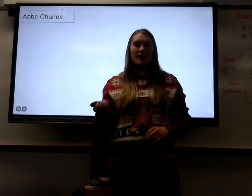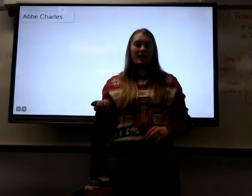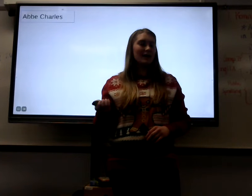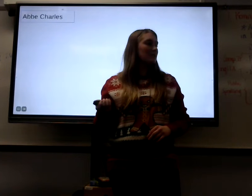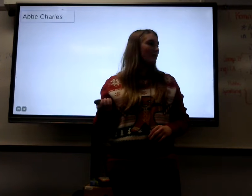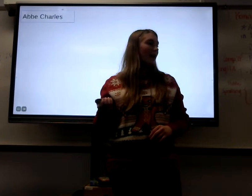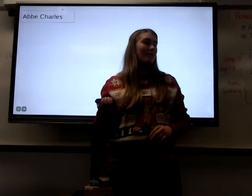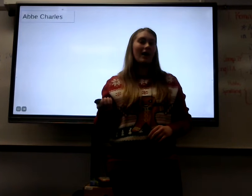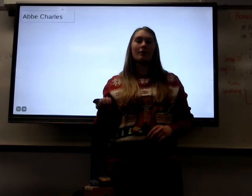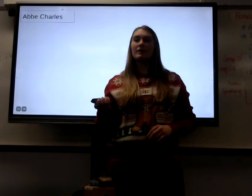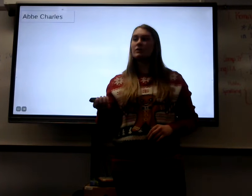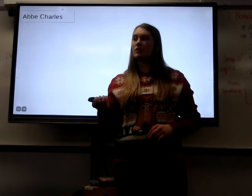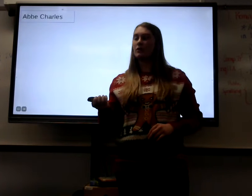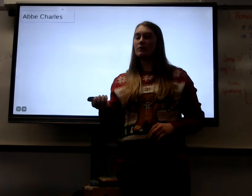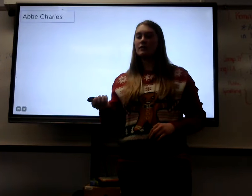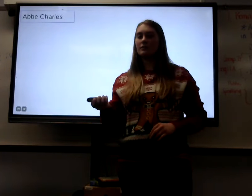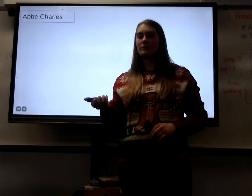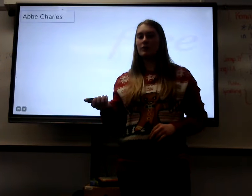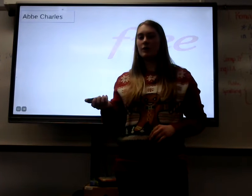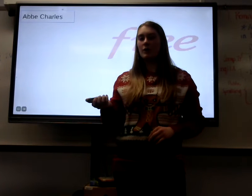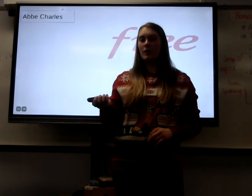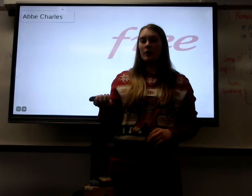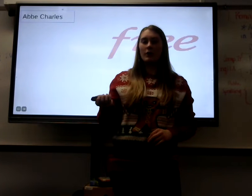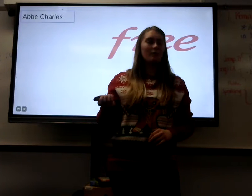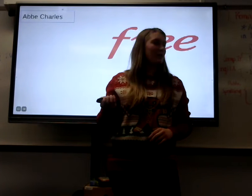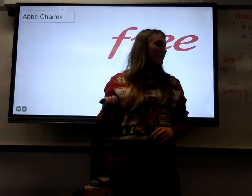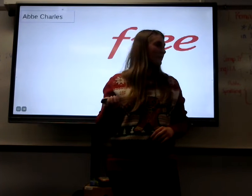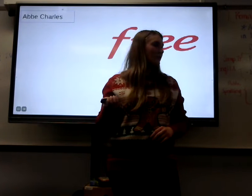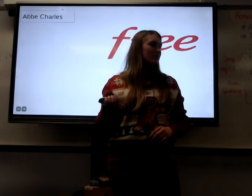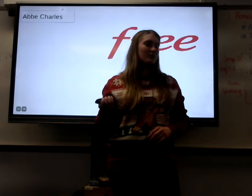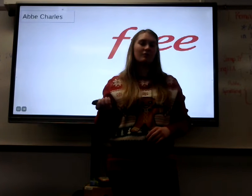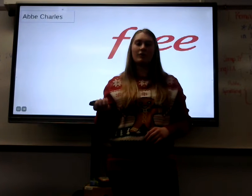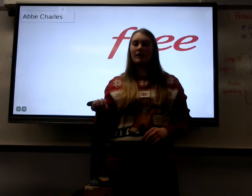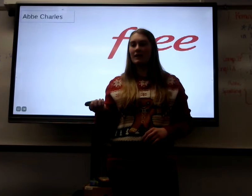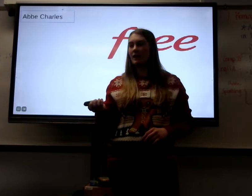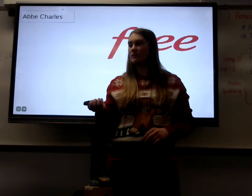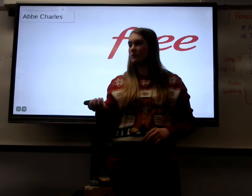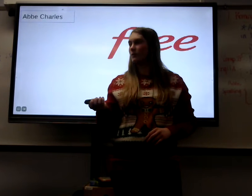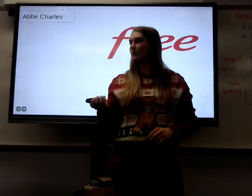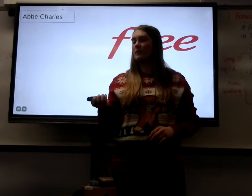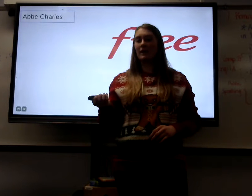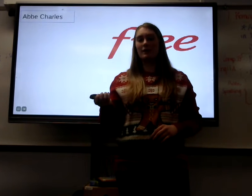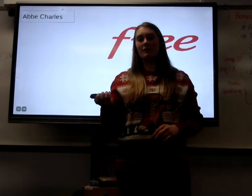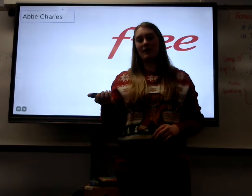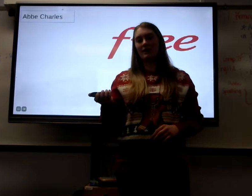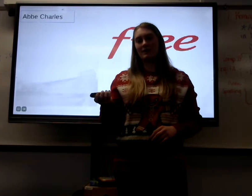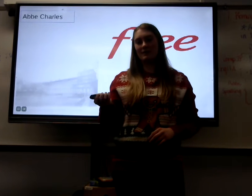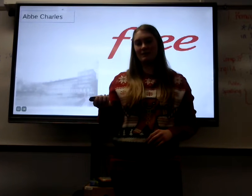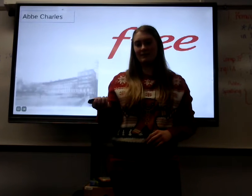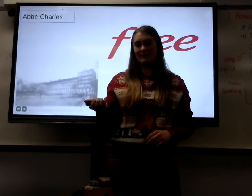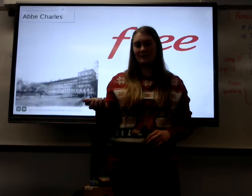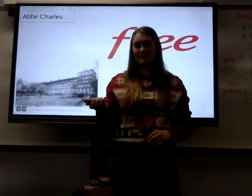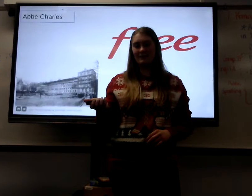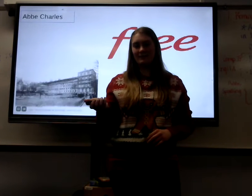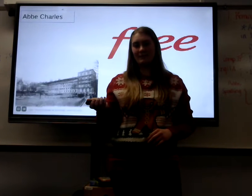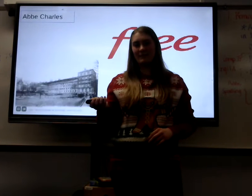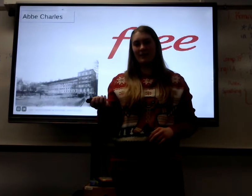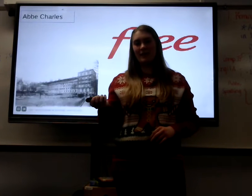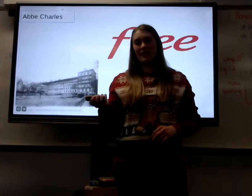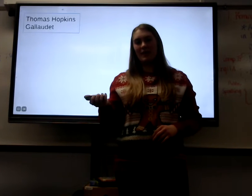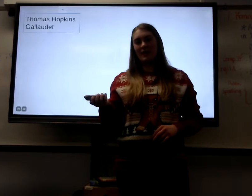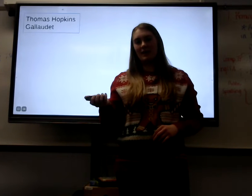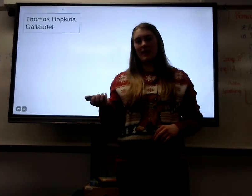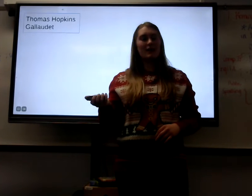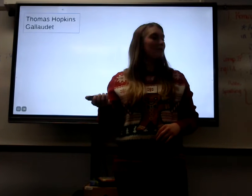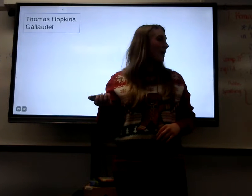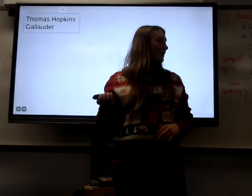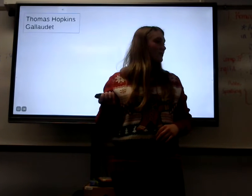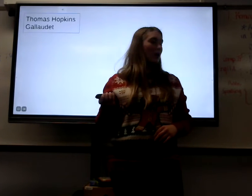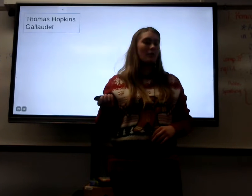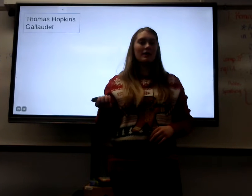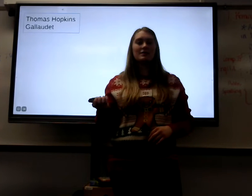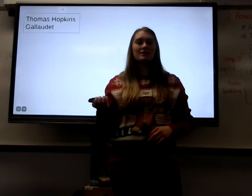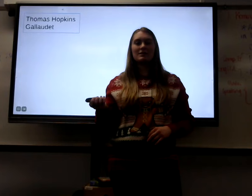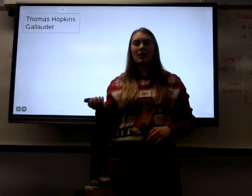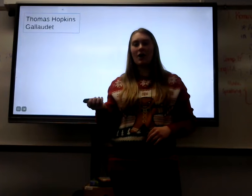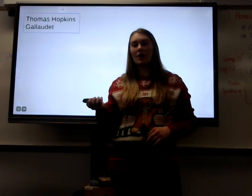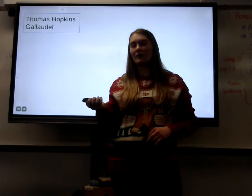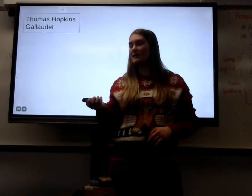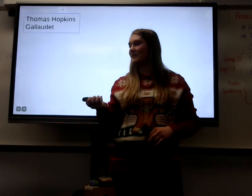Next we have Abbie Charles, who made the first free deaf school in Paris. Then we have Thomas Hopkins